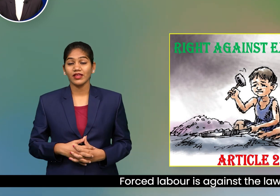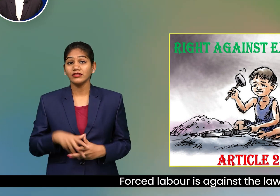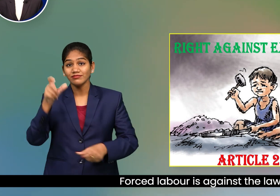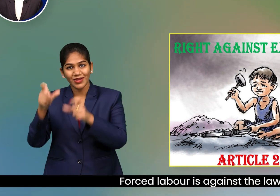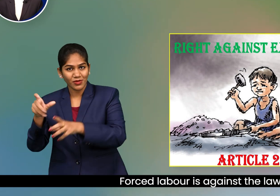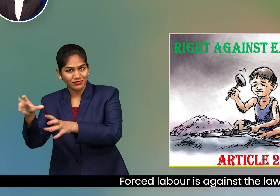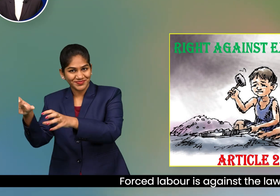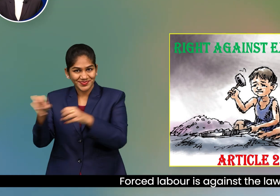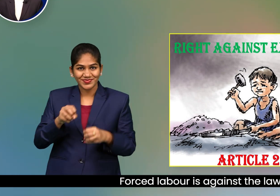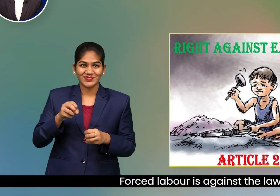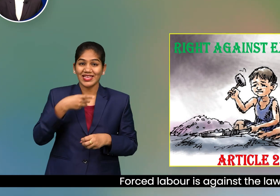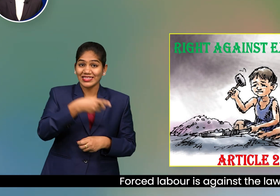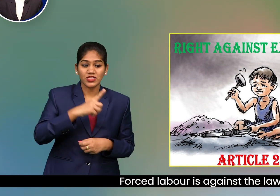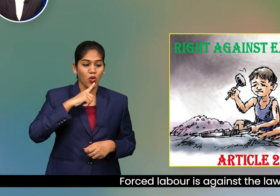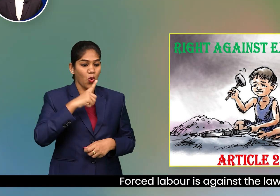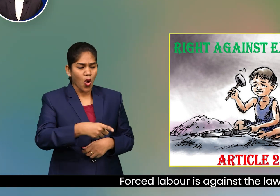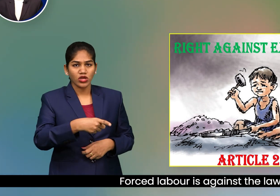Forced labor is against the law.